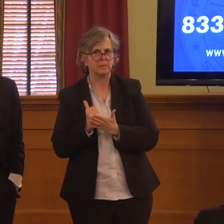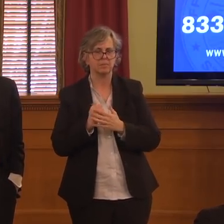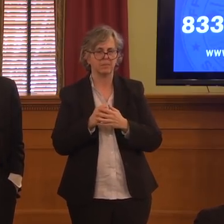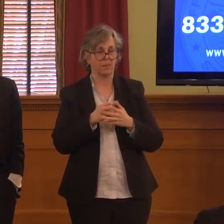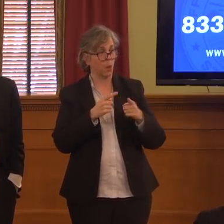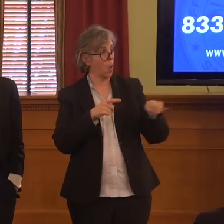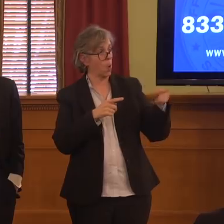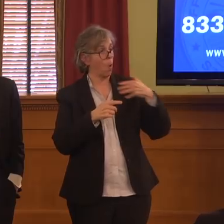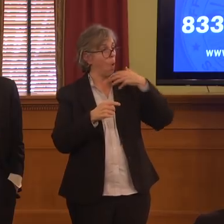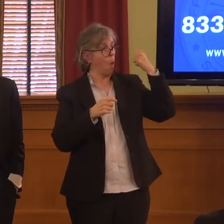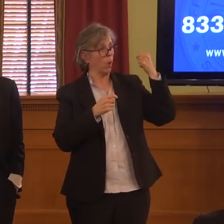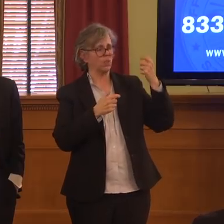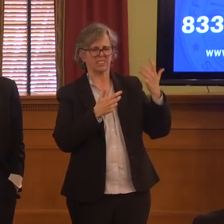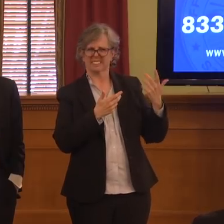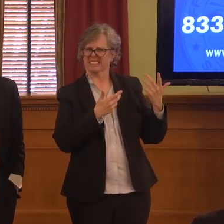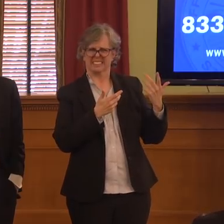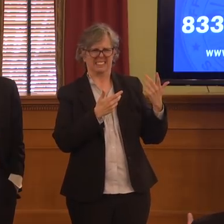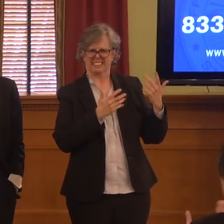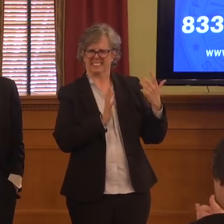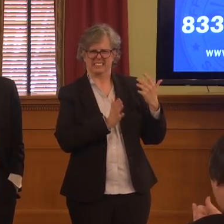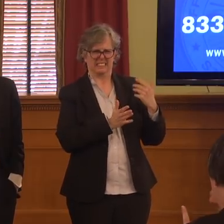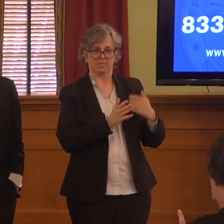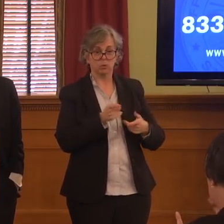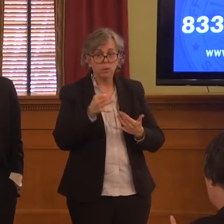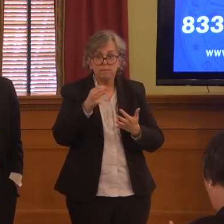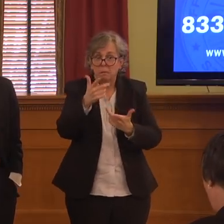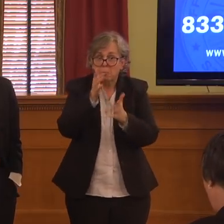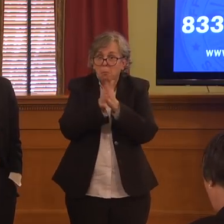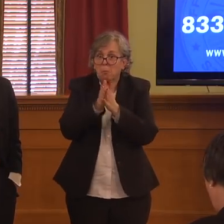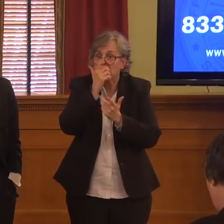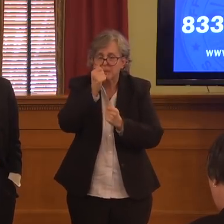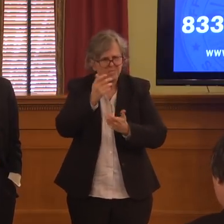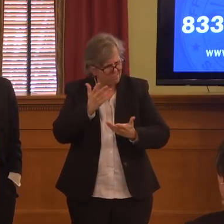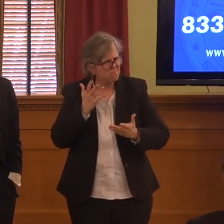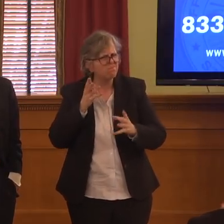You can do that at